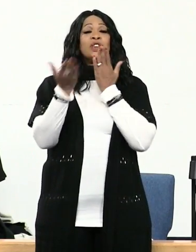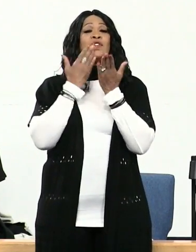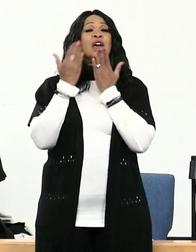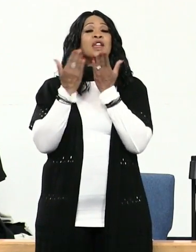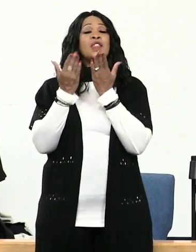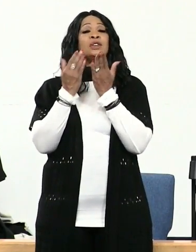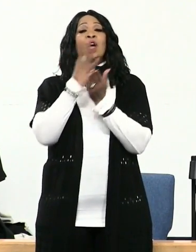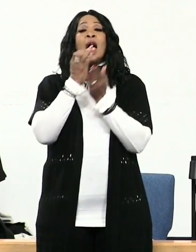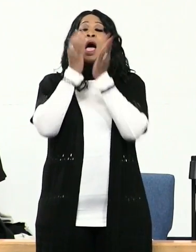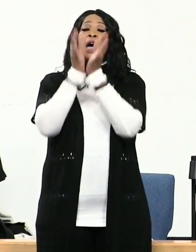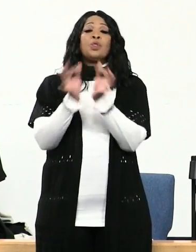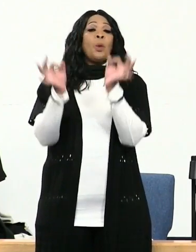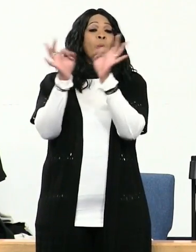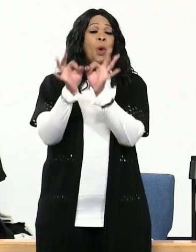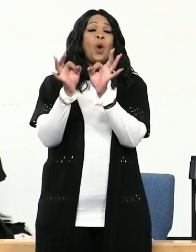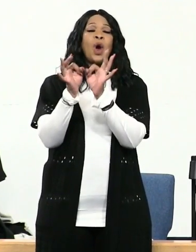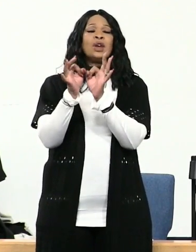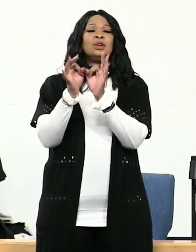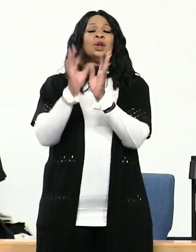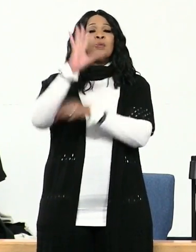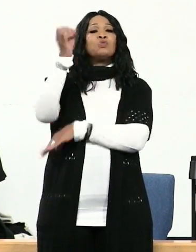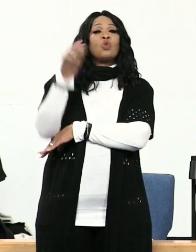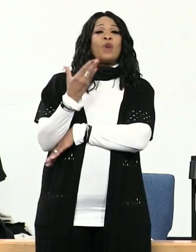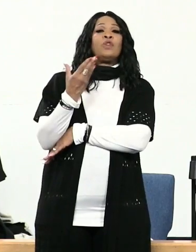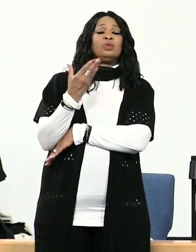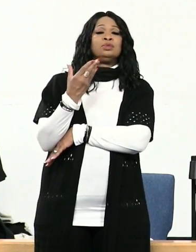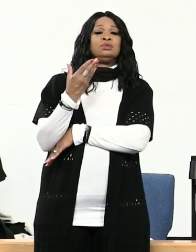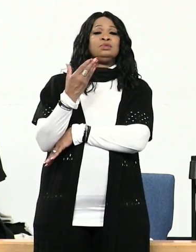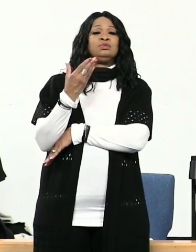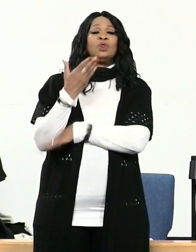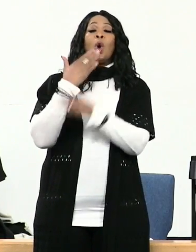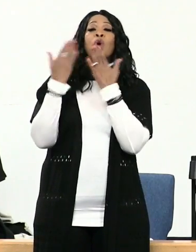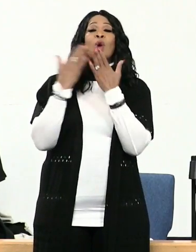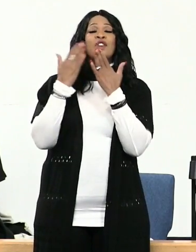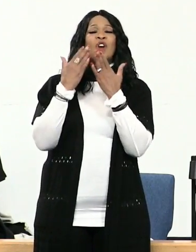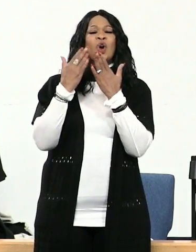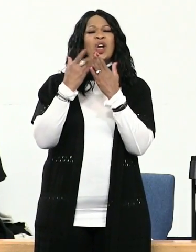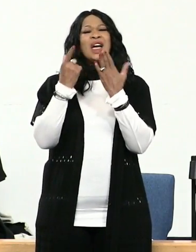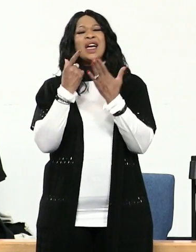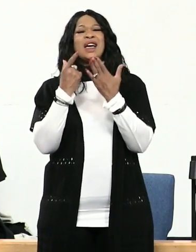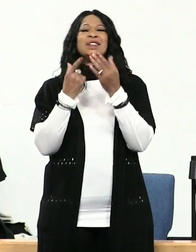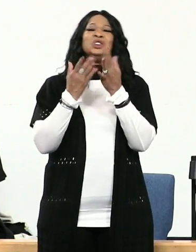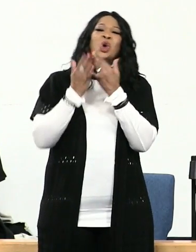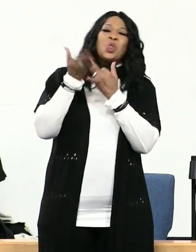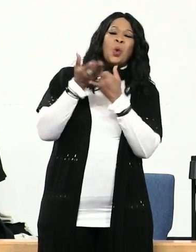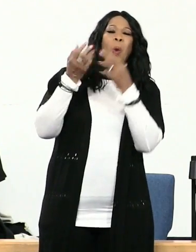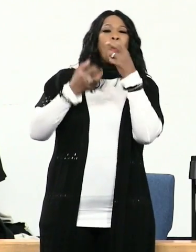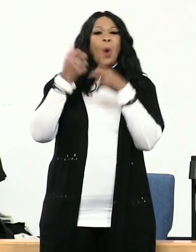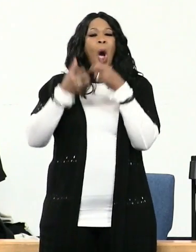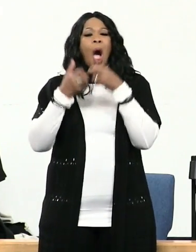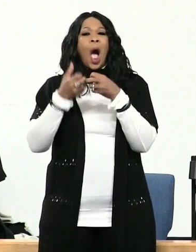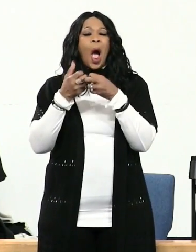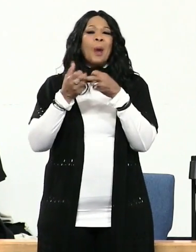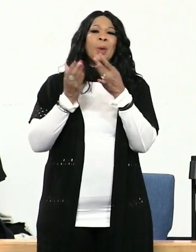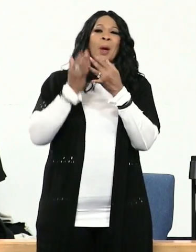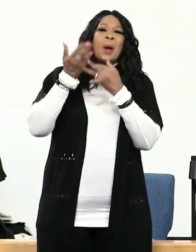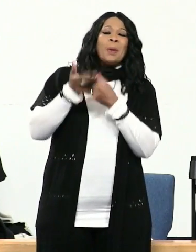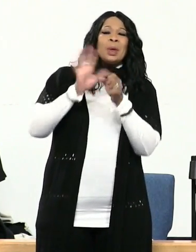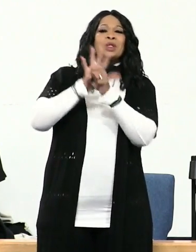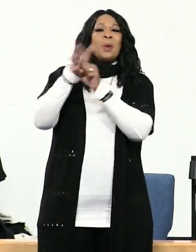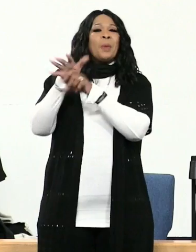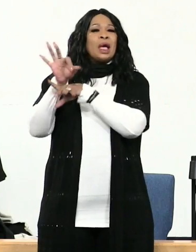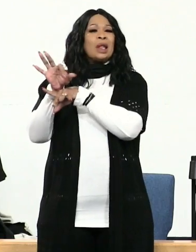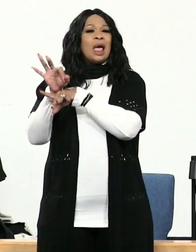the importance of being grateful. Because even in the midst of problems and even in the midst of a pandemic,